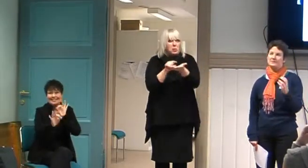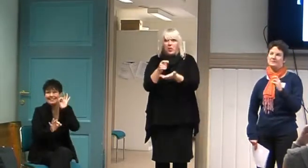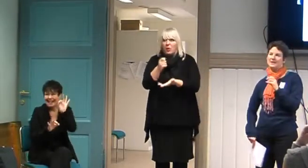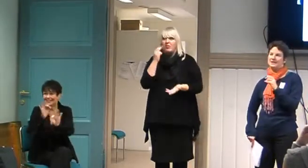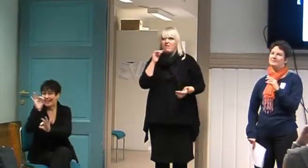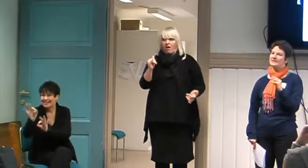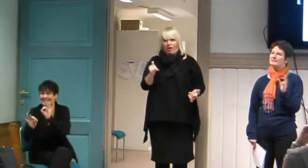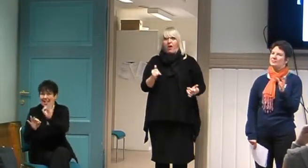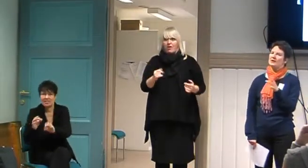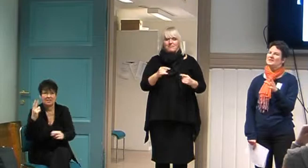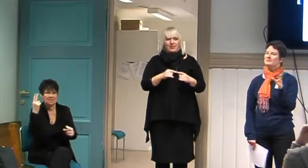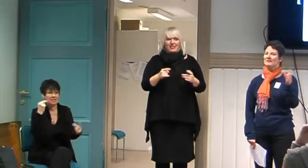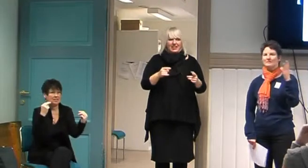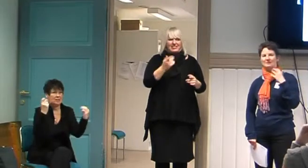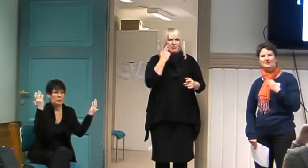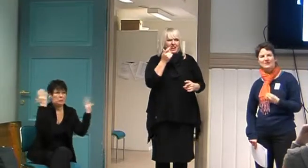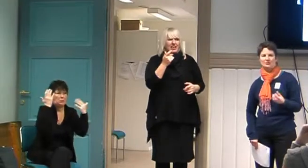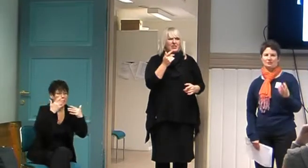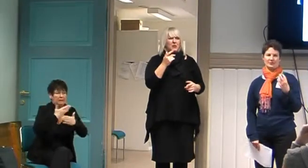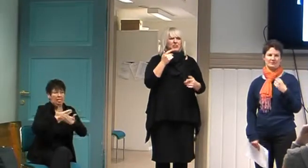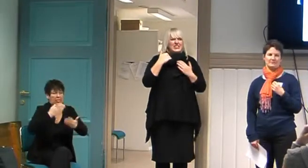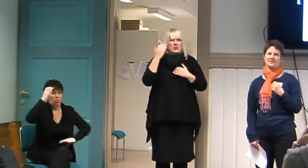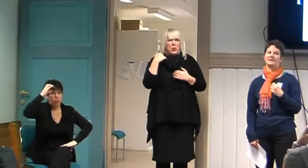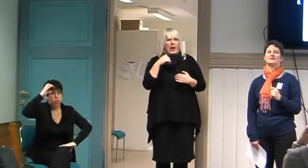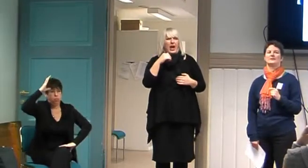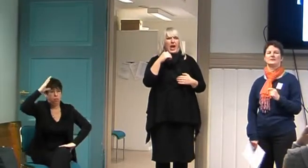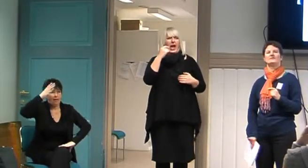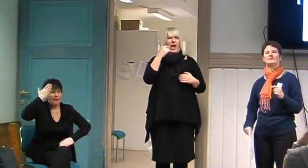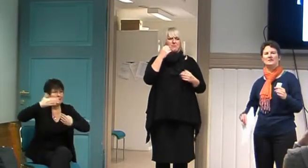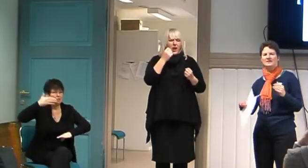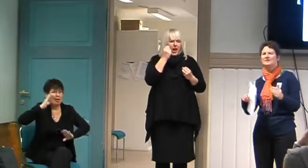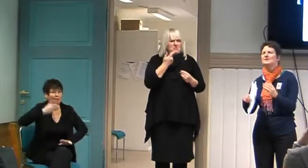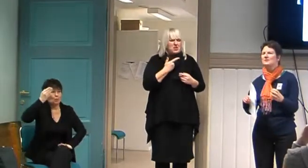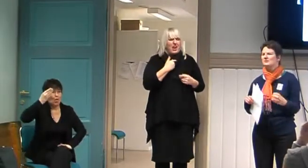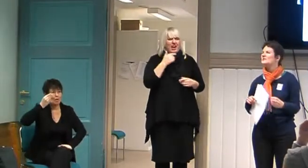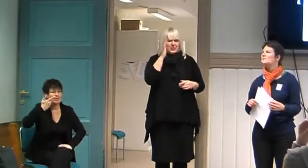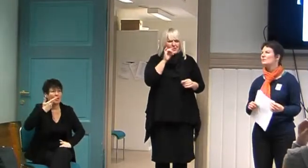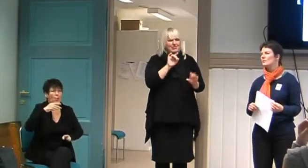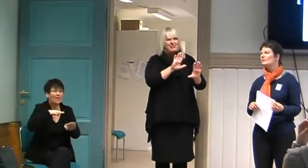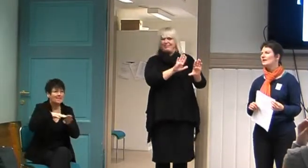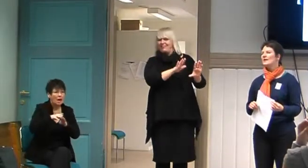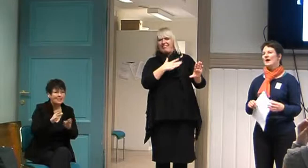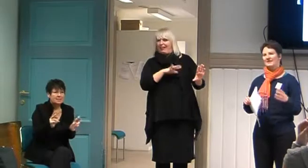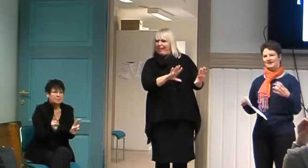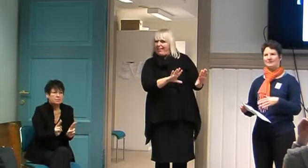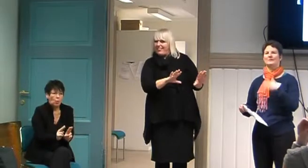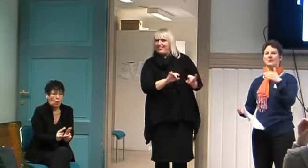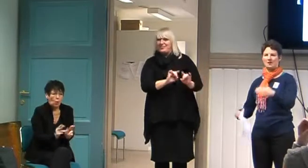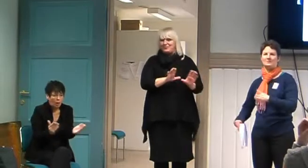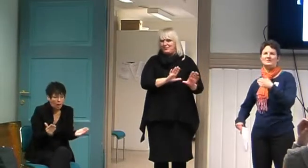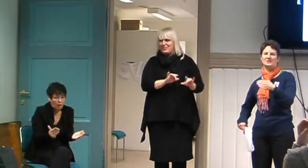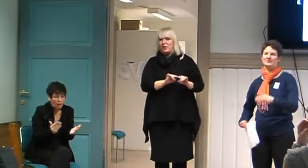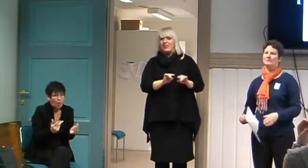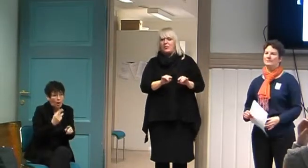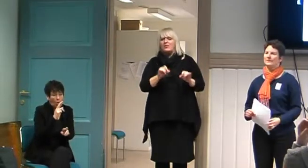people, but they get a bit worried about the amount of history they might have to learn, so we need to start small, and that's something we're